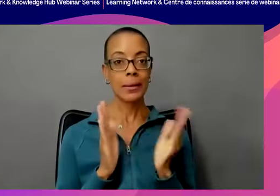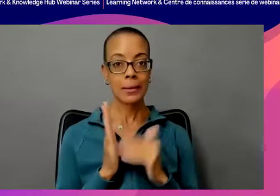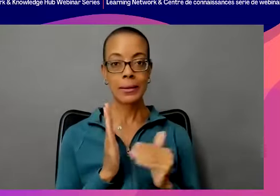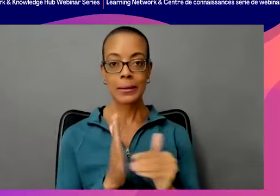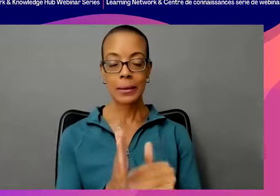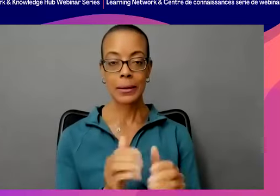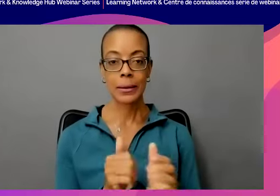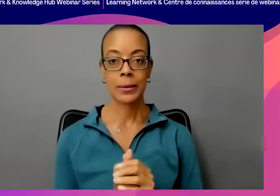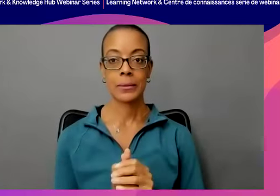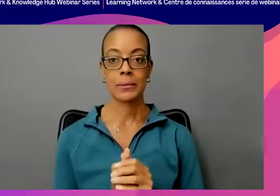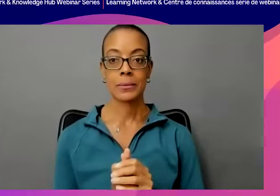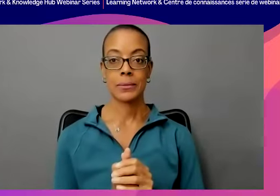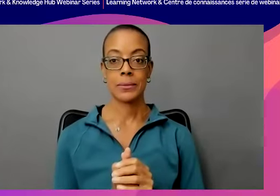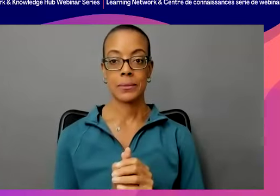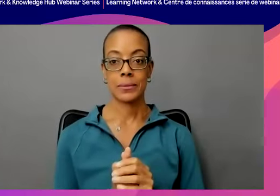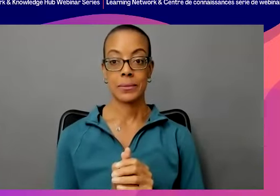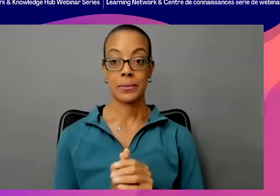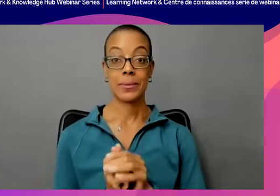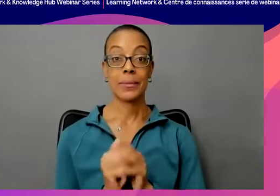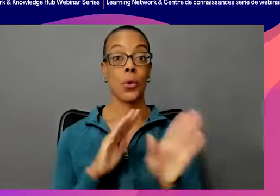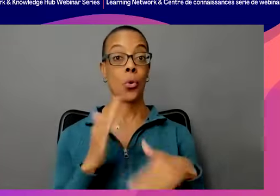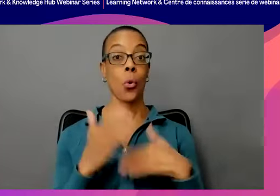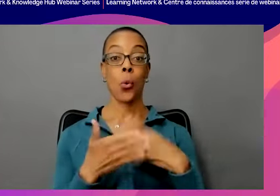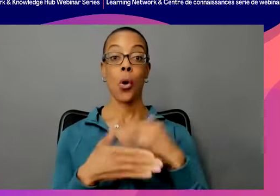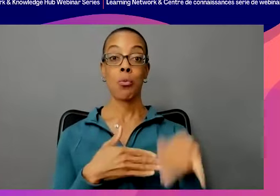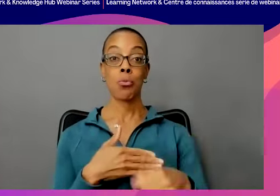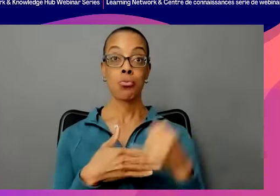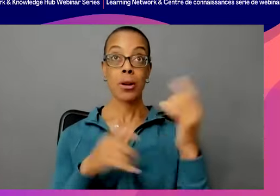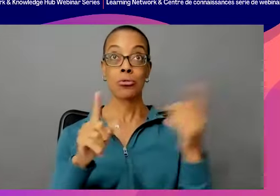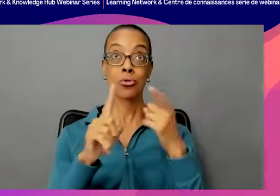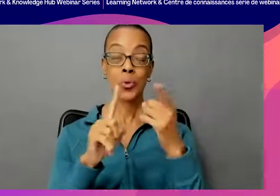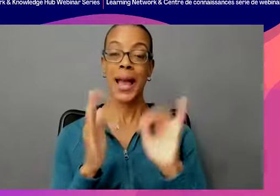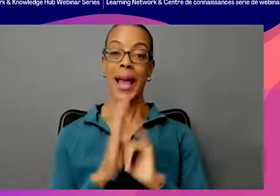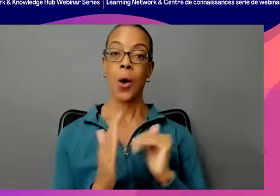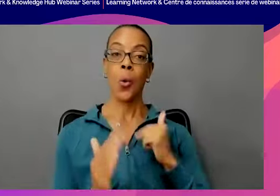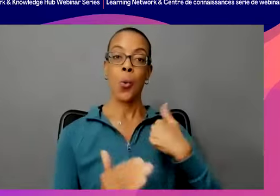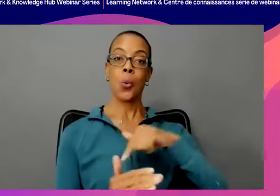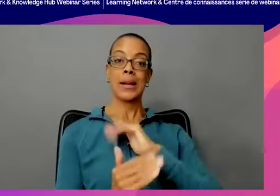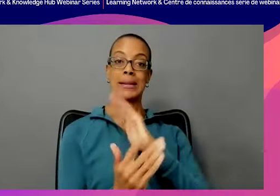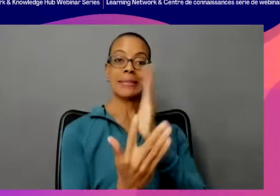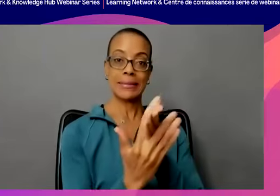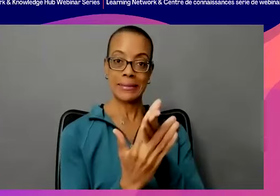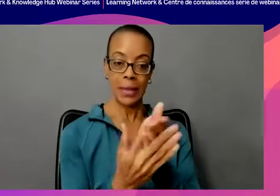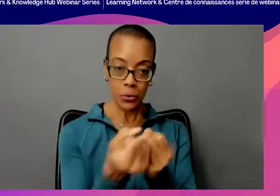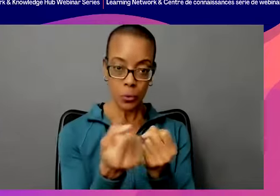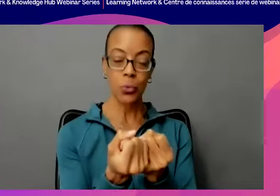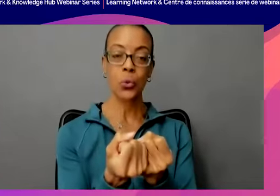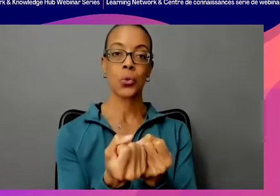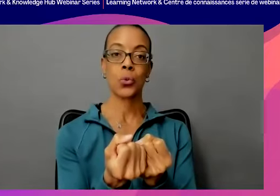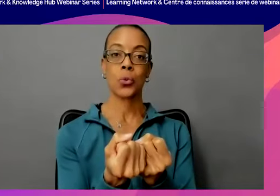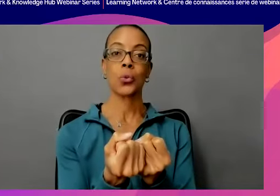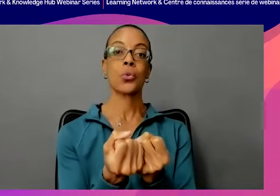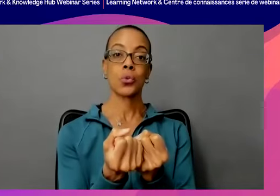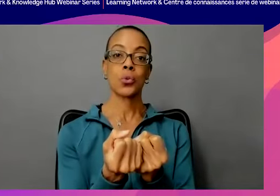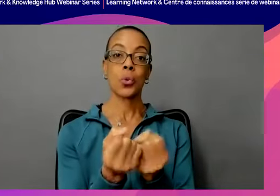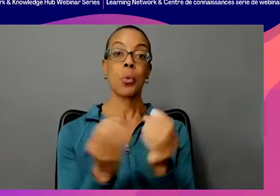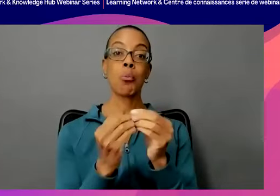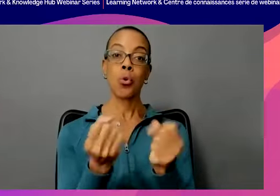Our whole point, our whole project is how can we intervene in supportive ways? How can we wrap around supports for